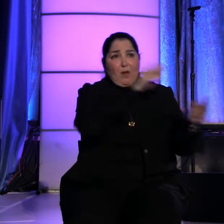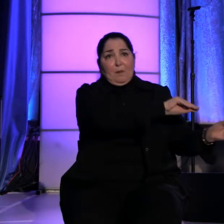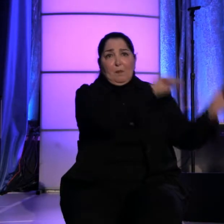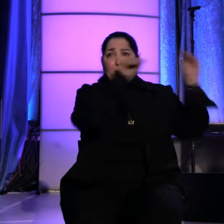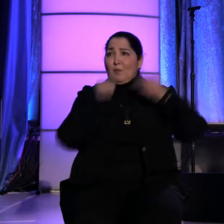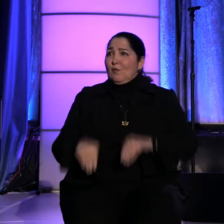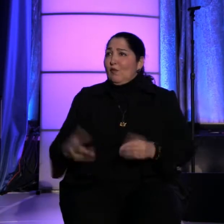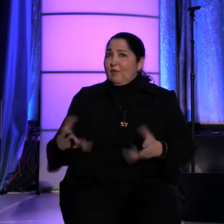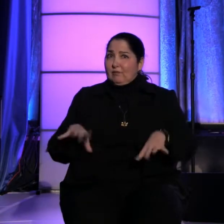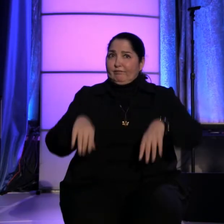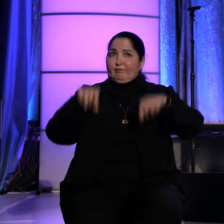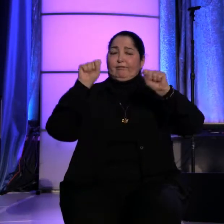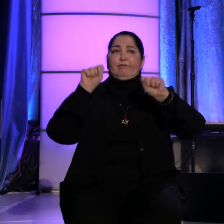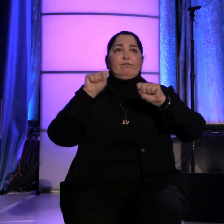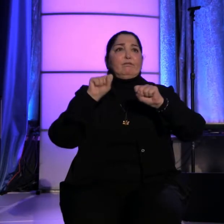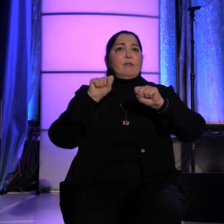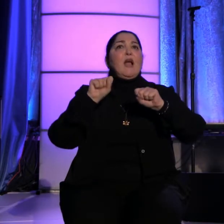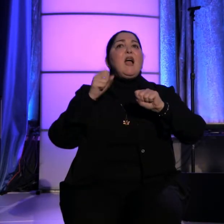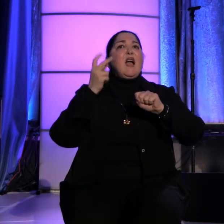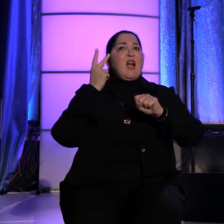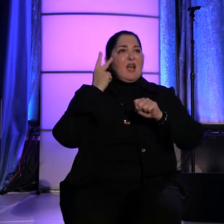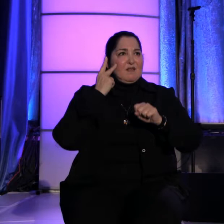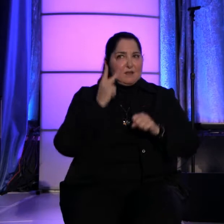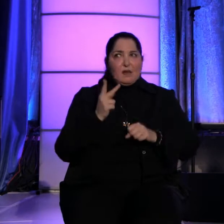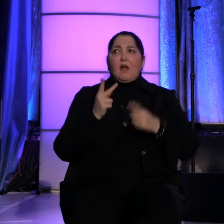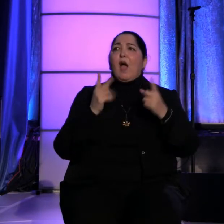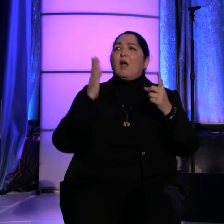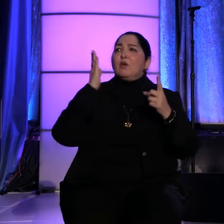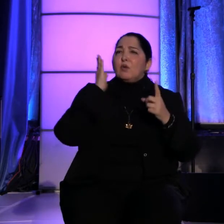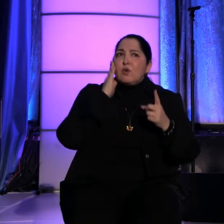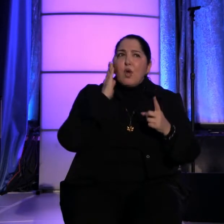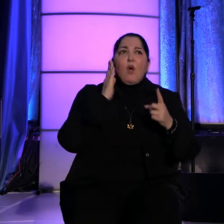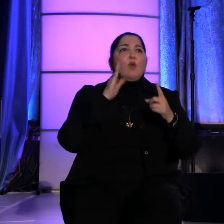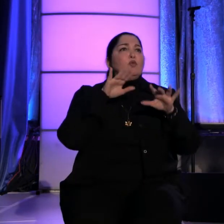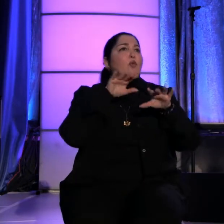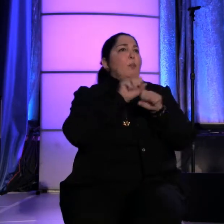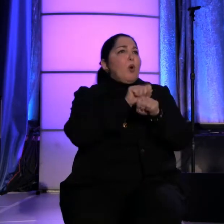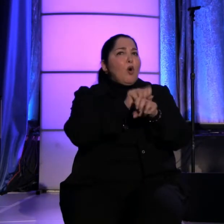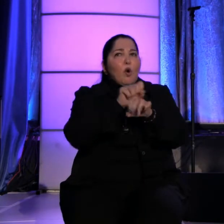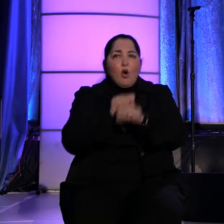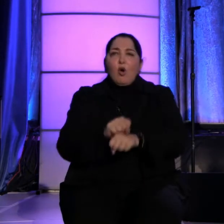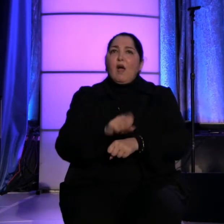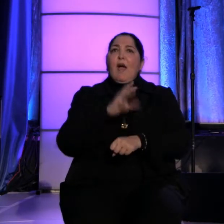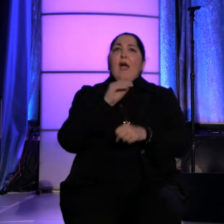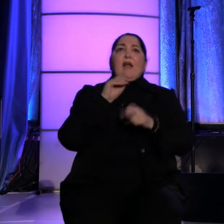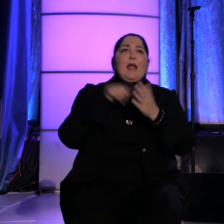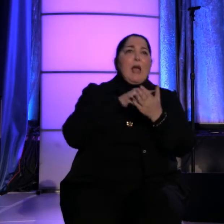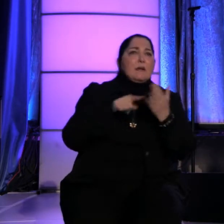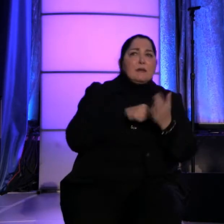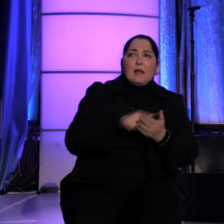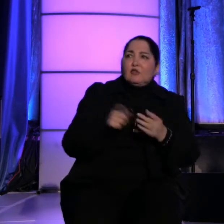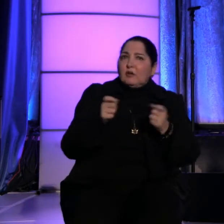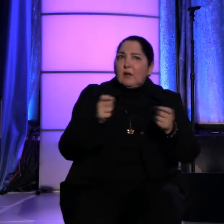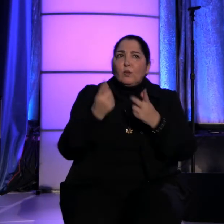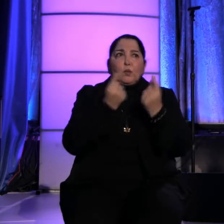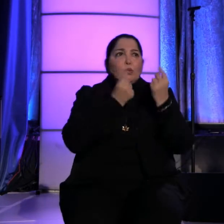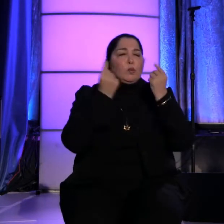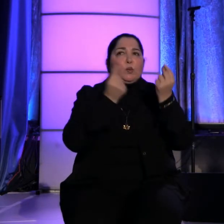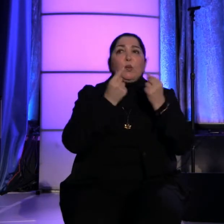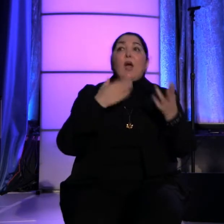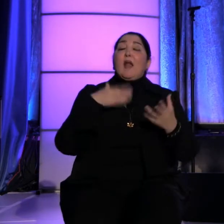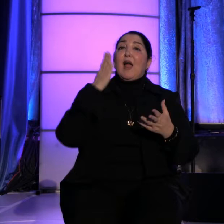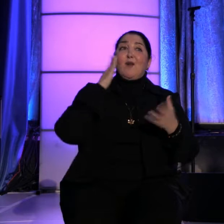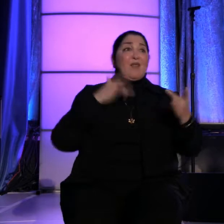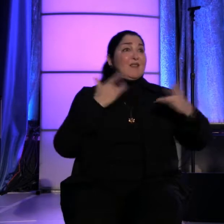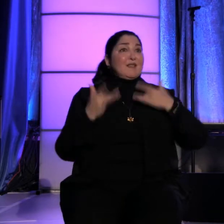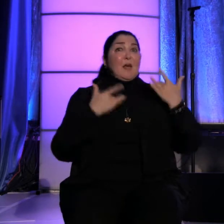like to book those programs and handle cancellations. And I also understand the rush of excitement that comes from performing before a